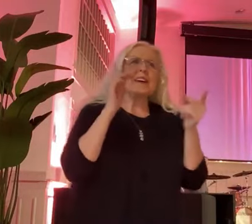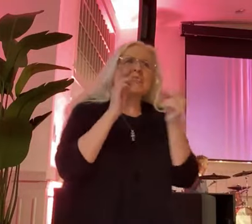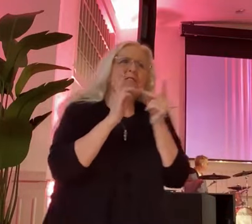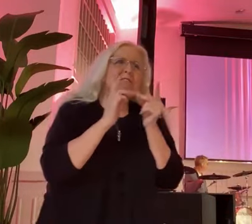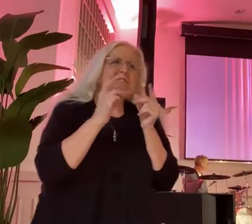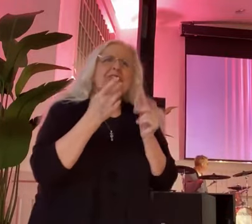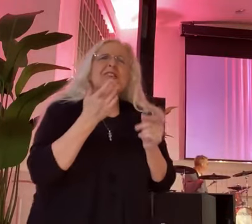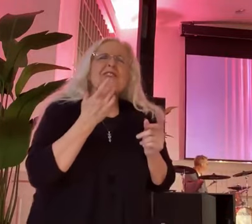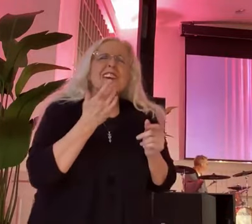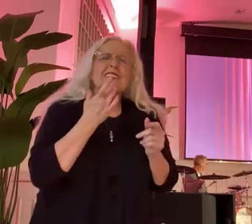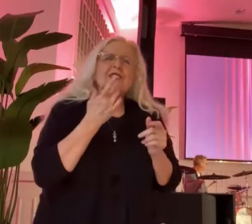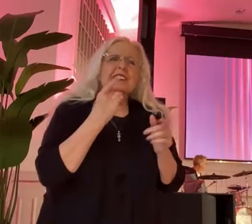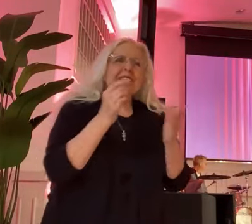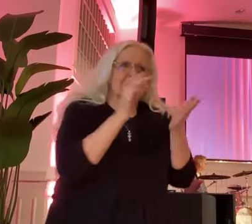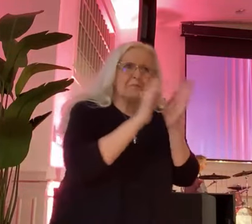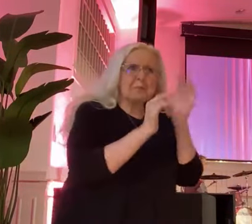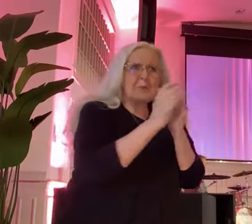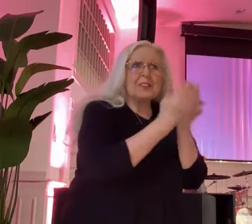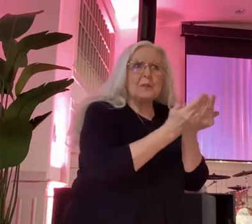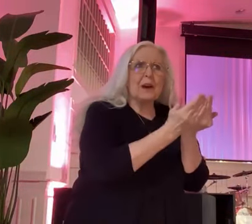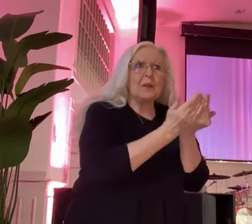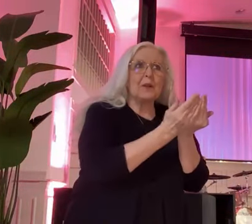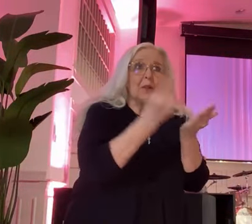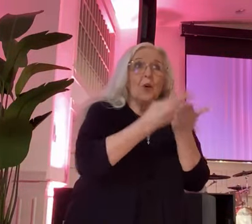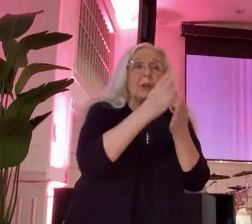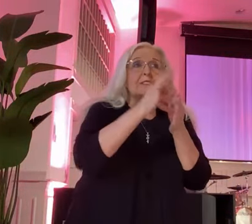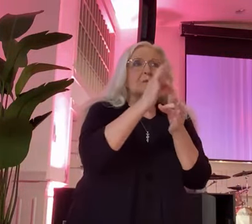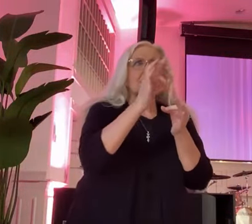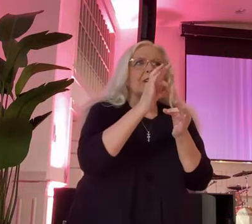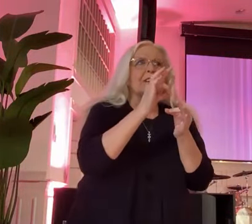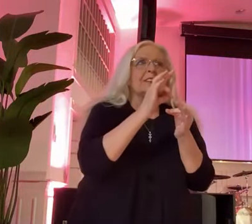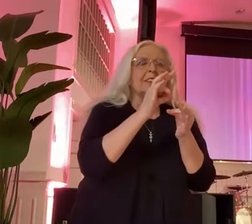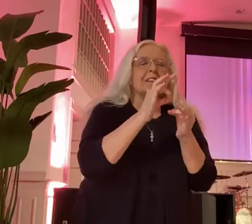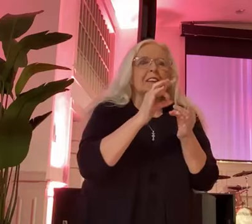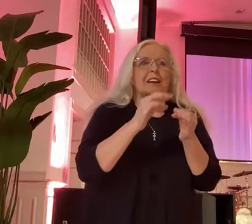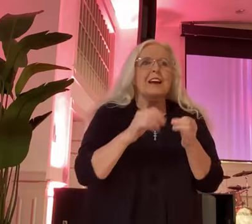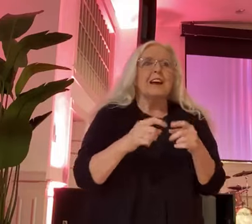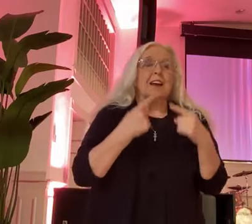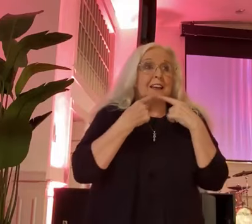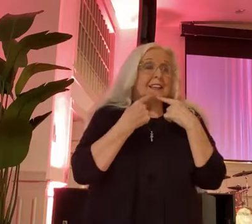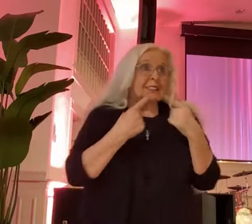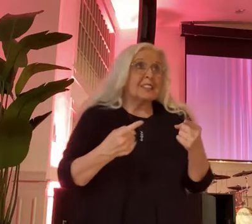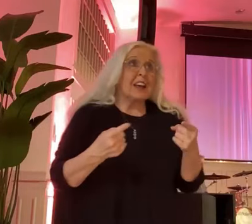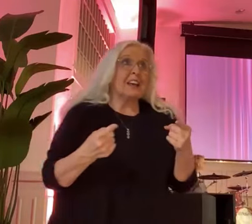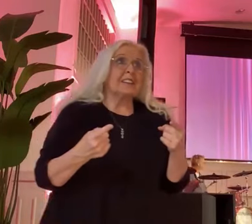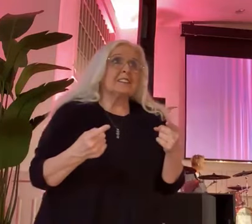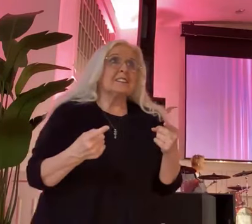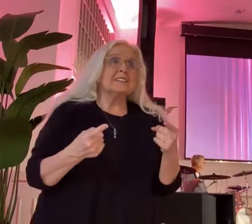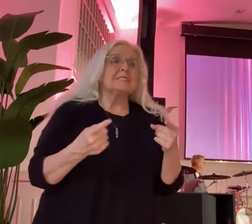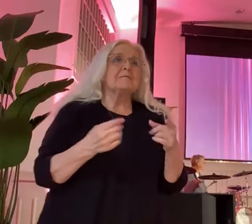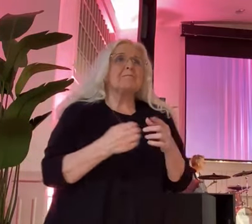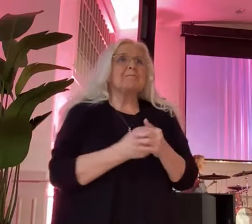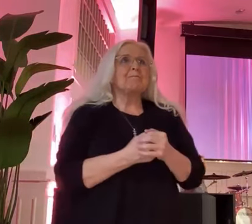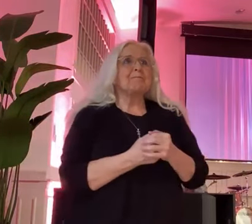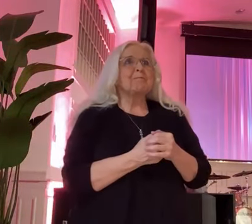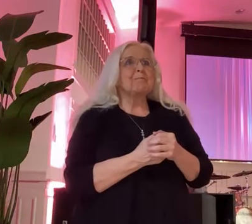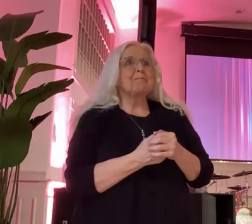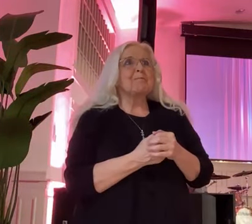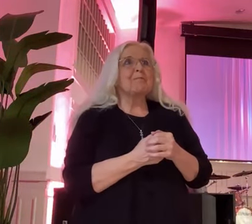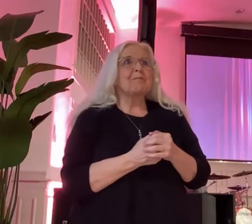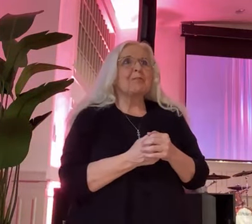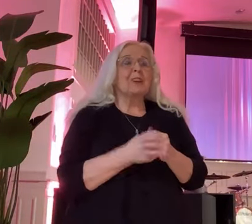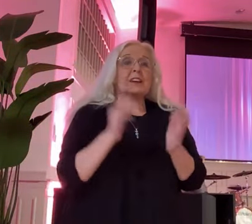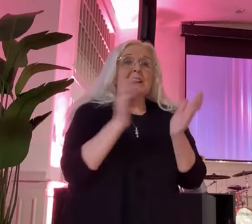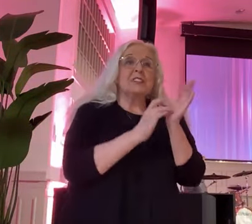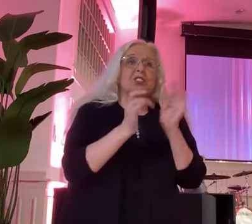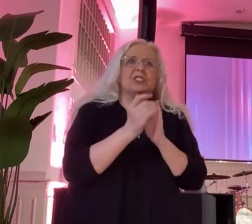favorite scriptures, when I think about the Holy Spirit, actually comes from John chapter 16, and I was reading it again this morning.